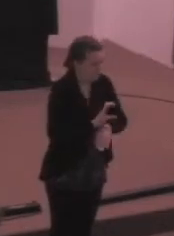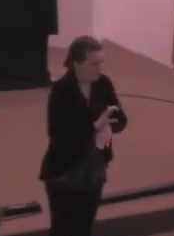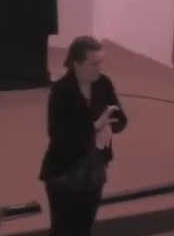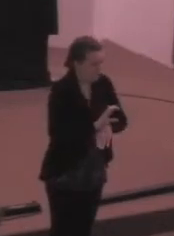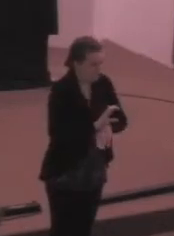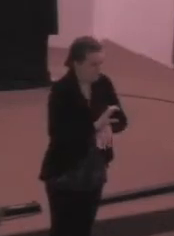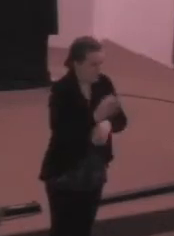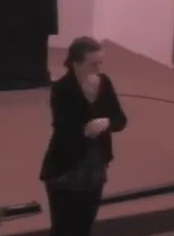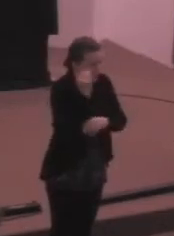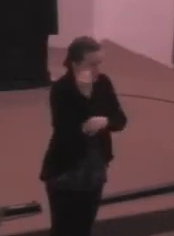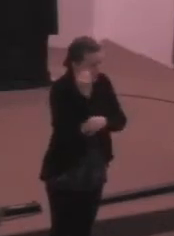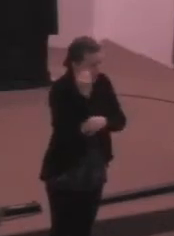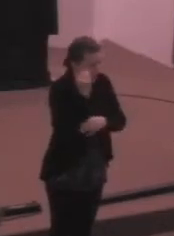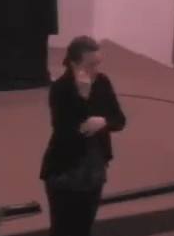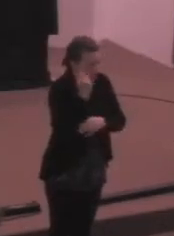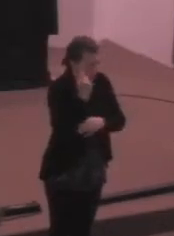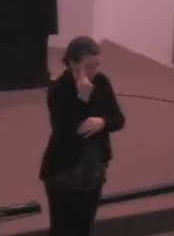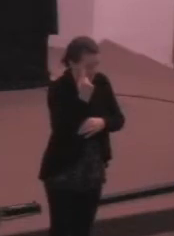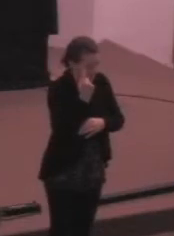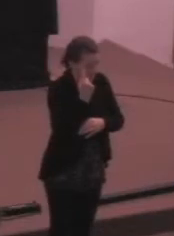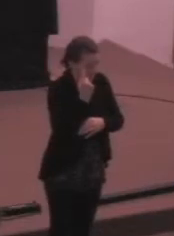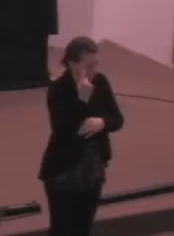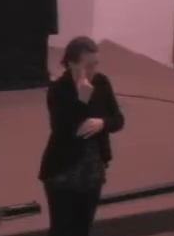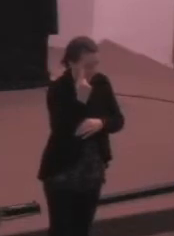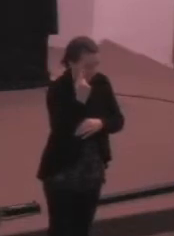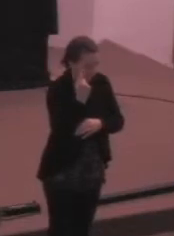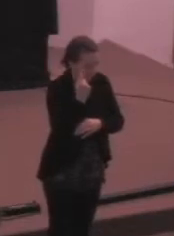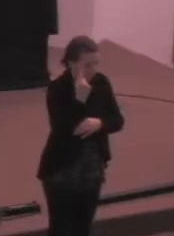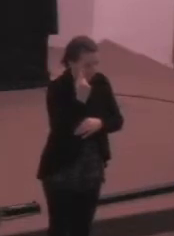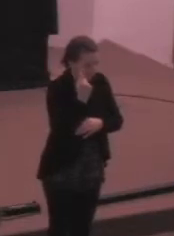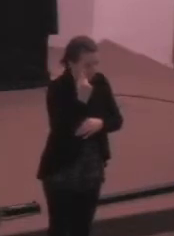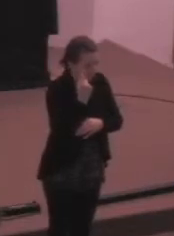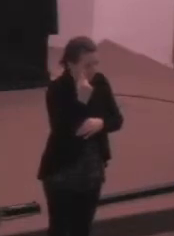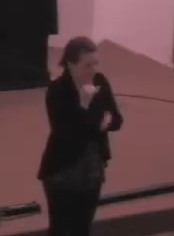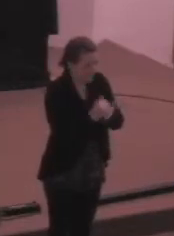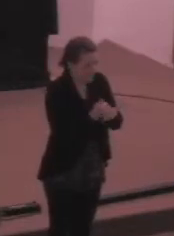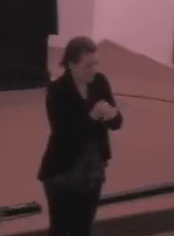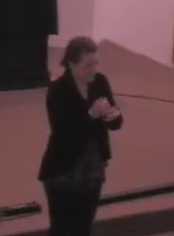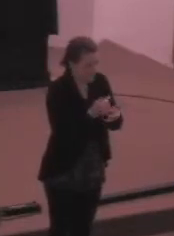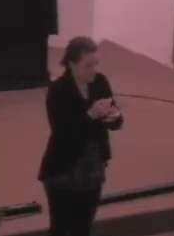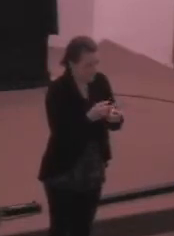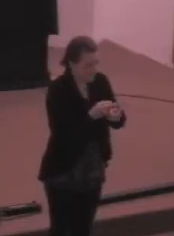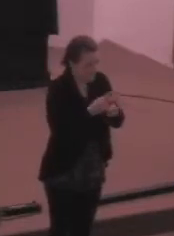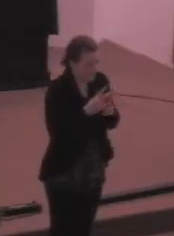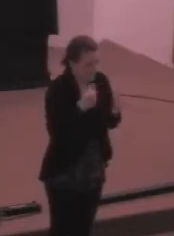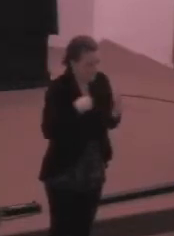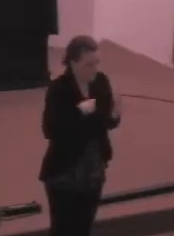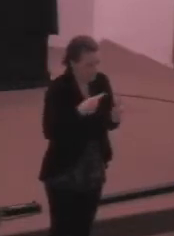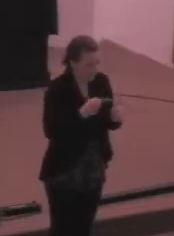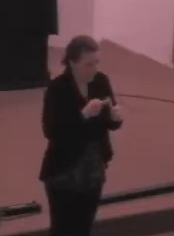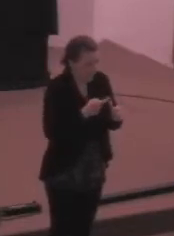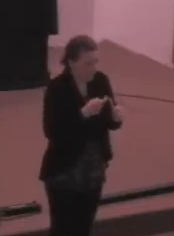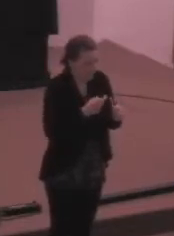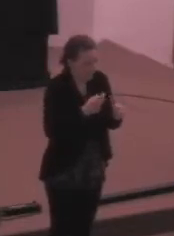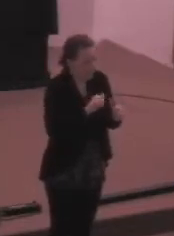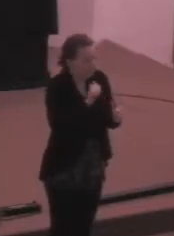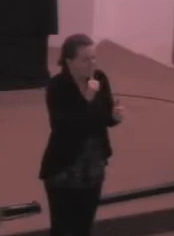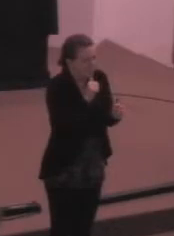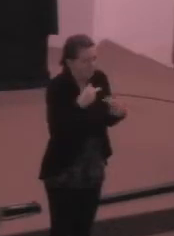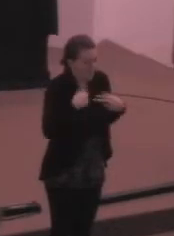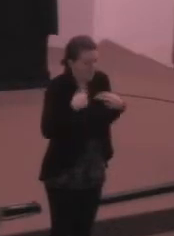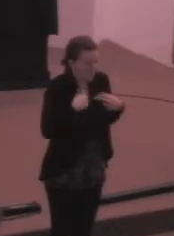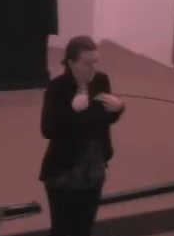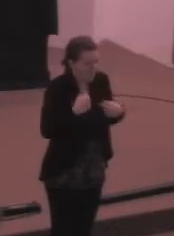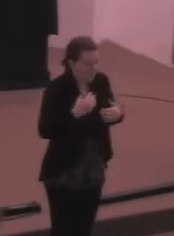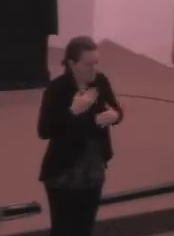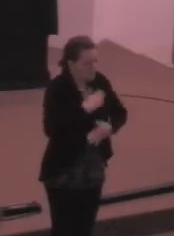but just knowing and understanding the things that is keeping us from that, just that fullness and